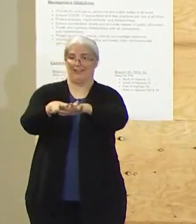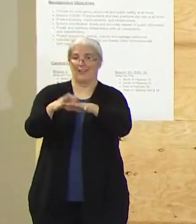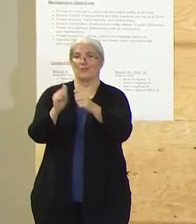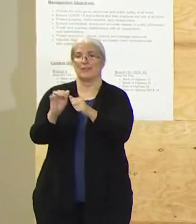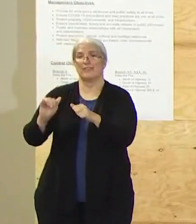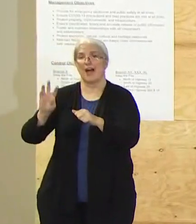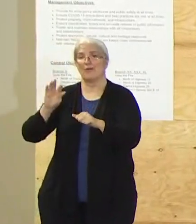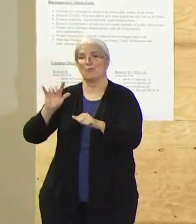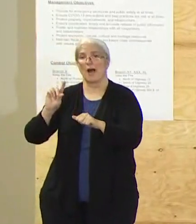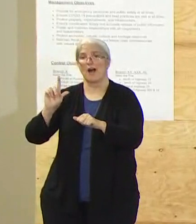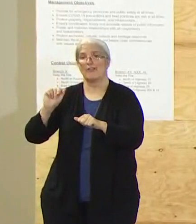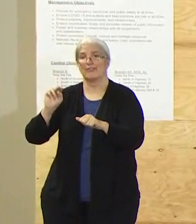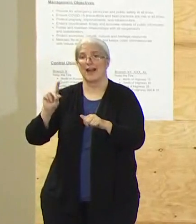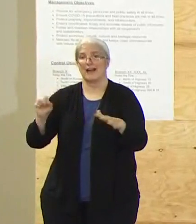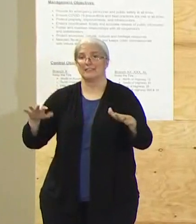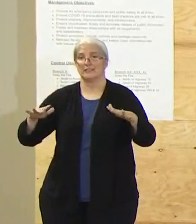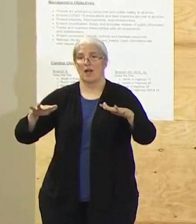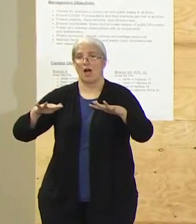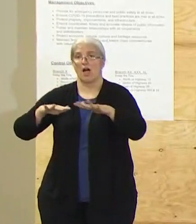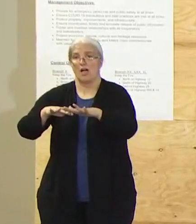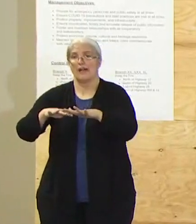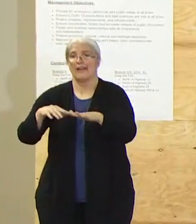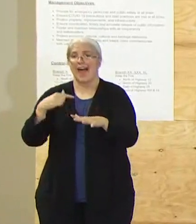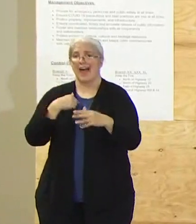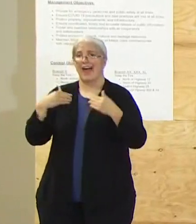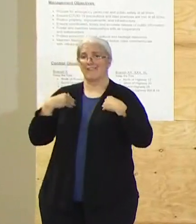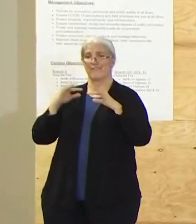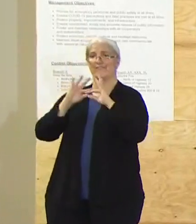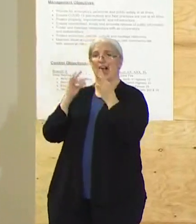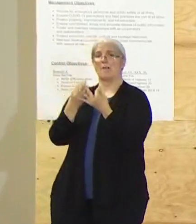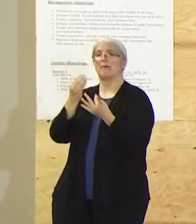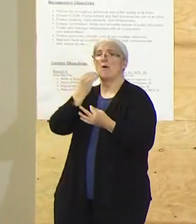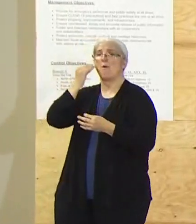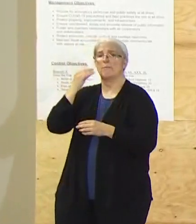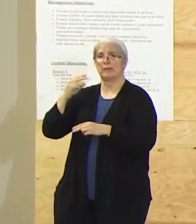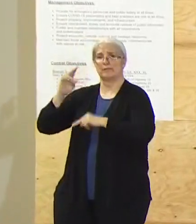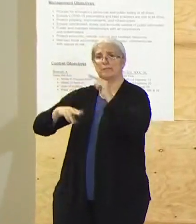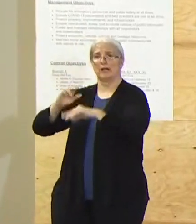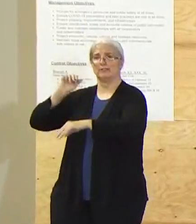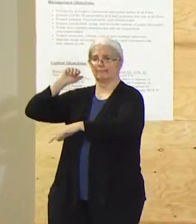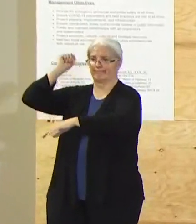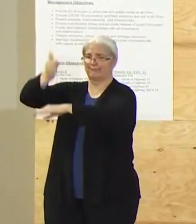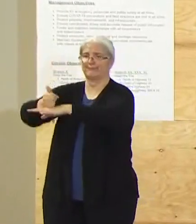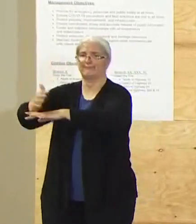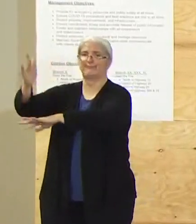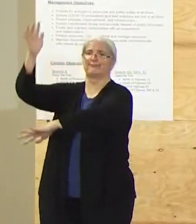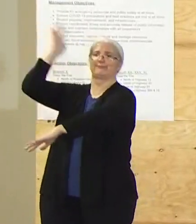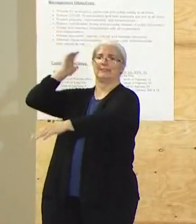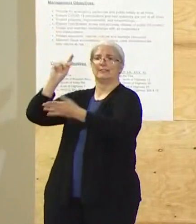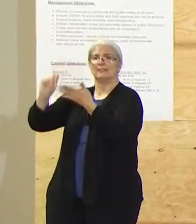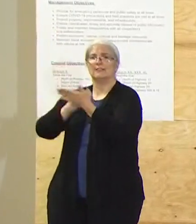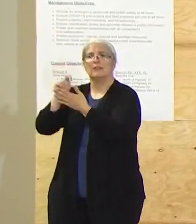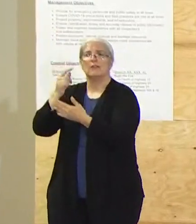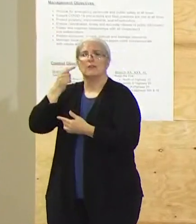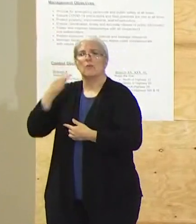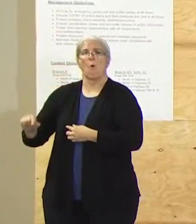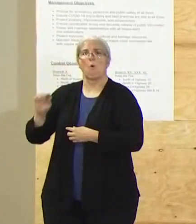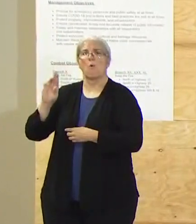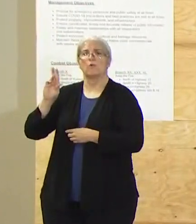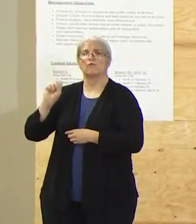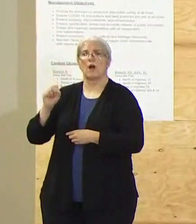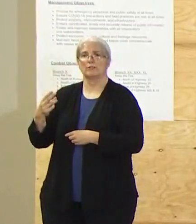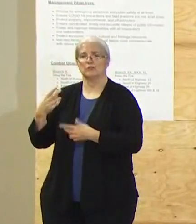home that was built around the gold rush in the WUI, well established, the founding of this state, not just new developments that